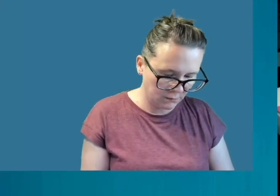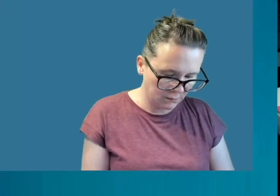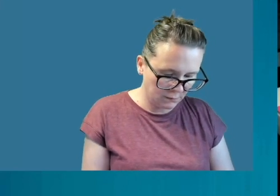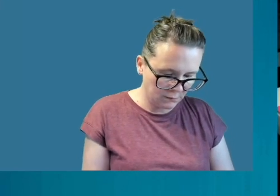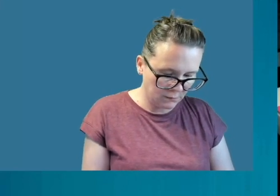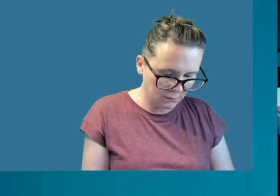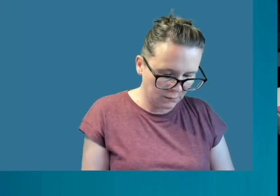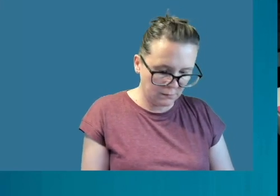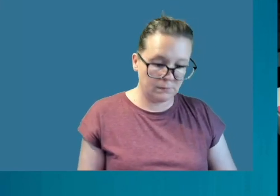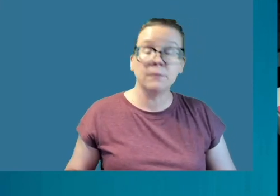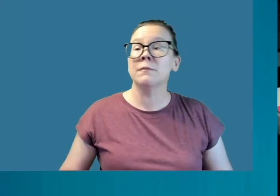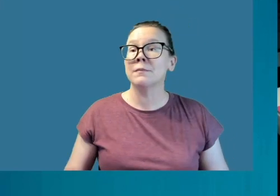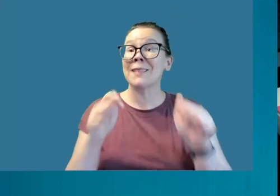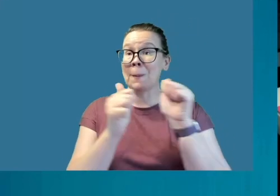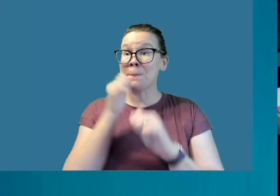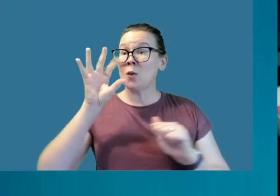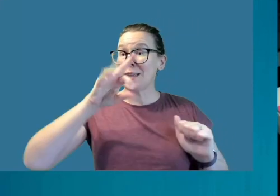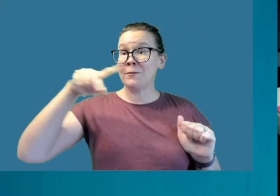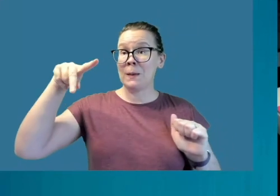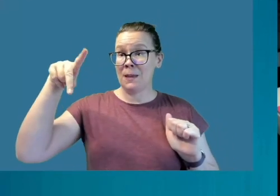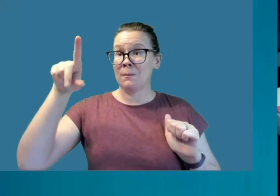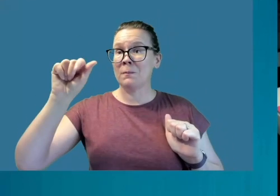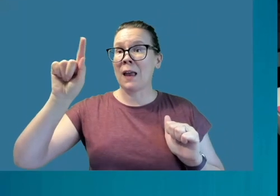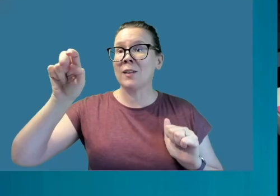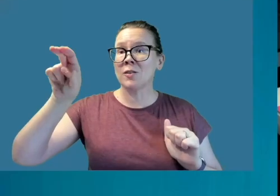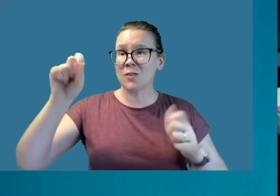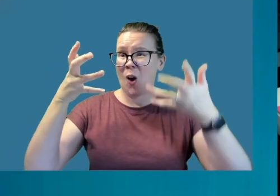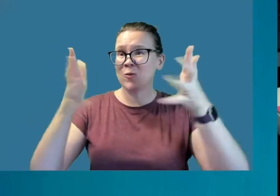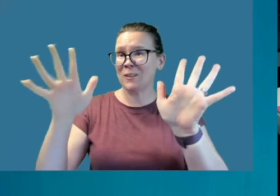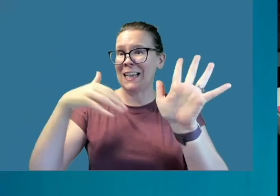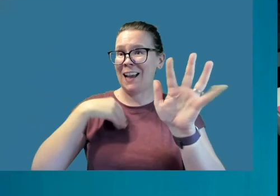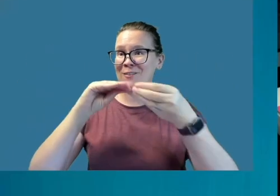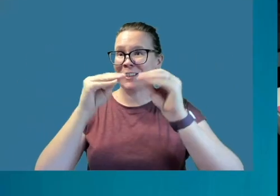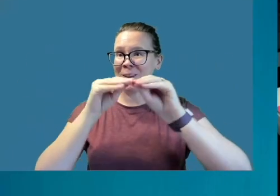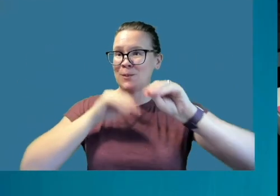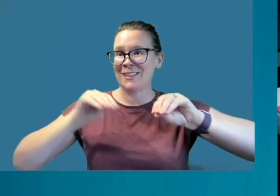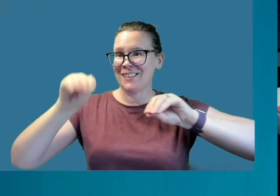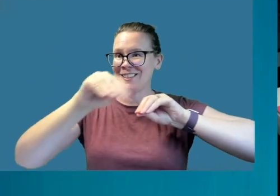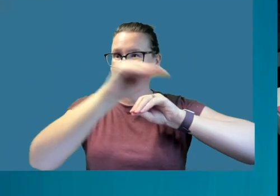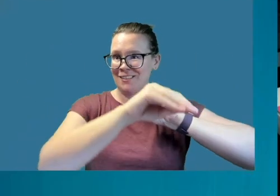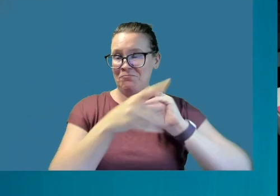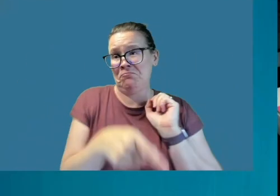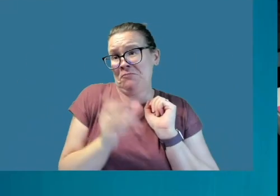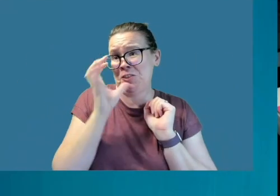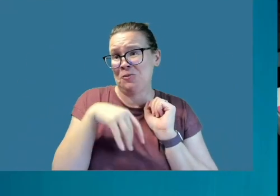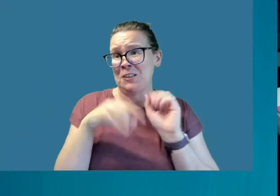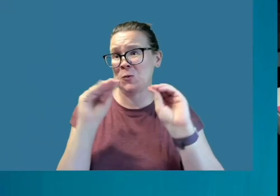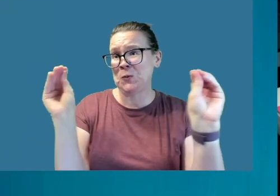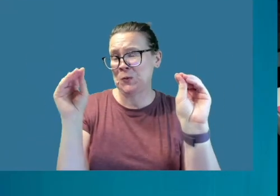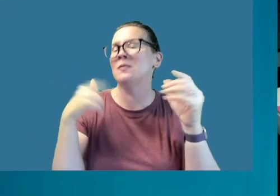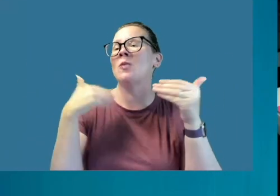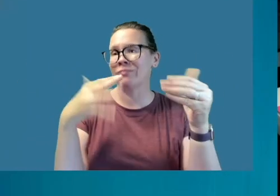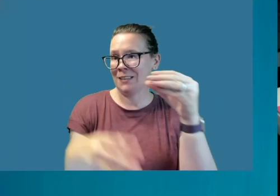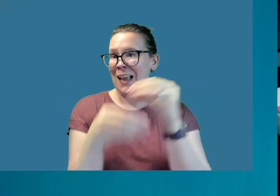8, 9. Most foundation paper piecing patterns are already numbered. For whatever reason, this pattern